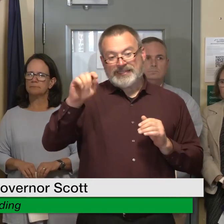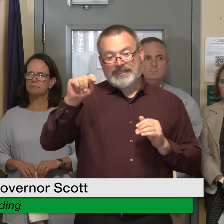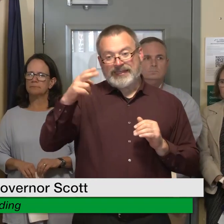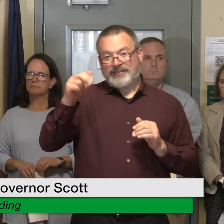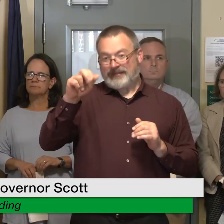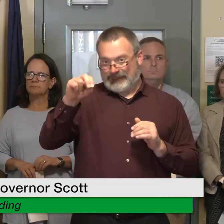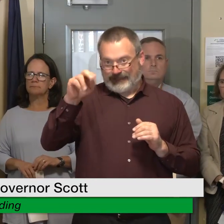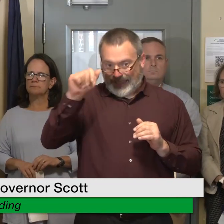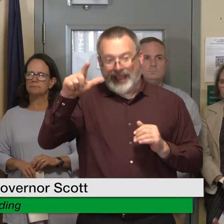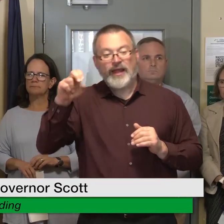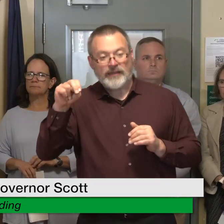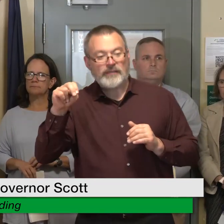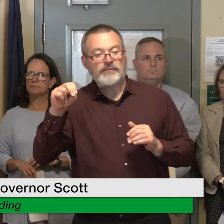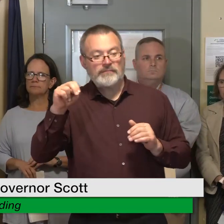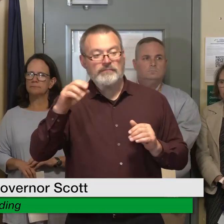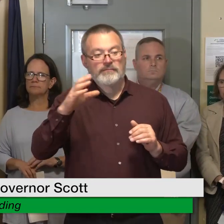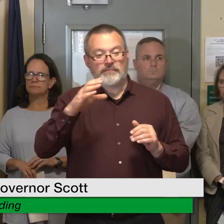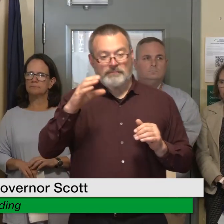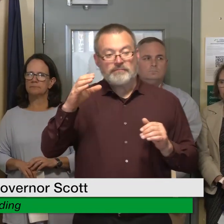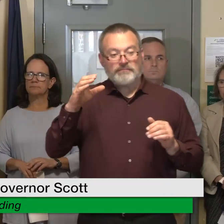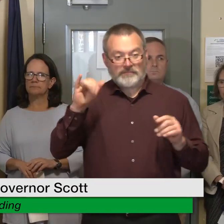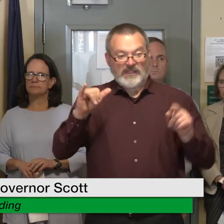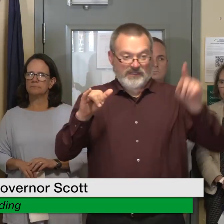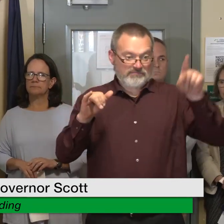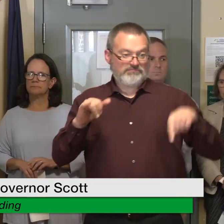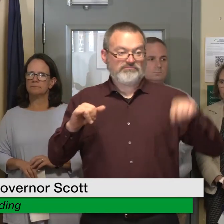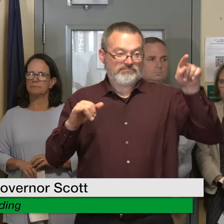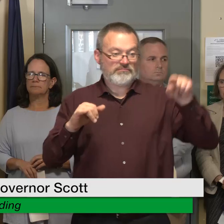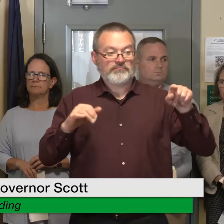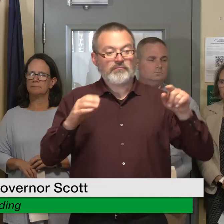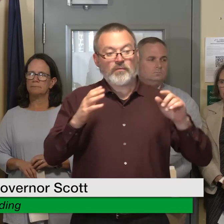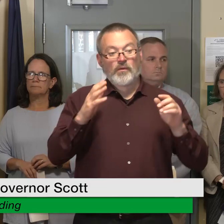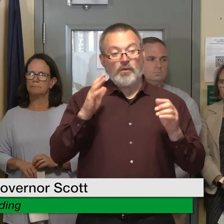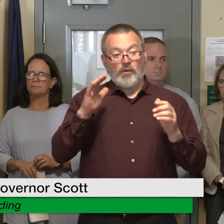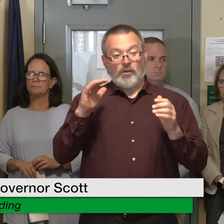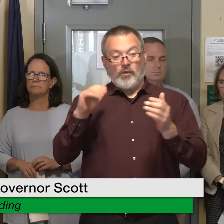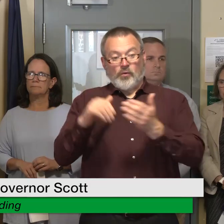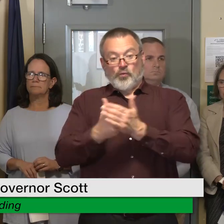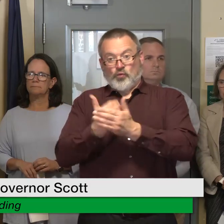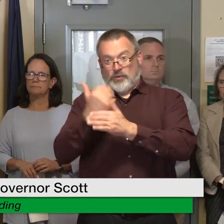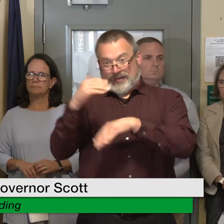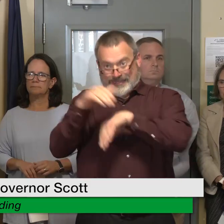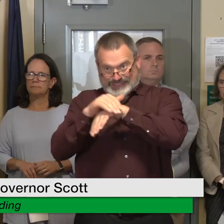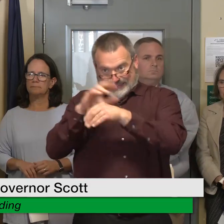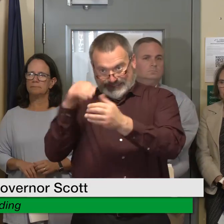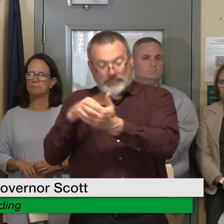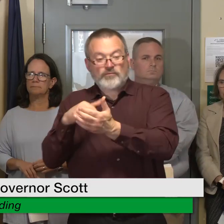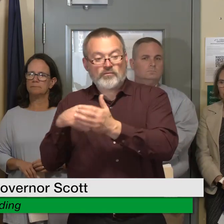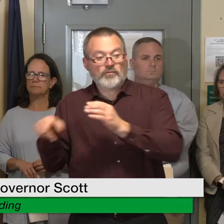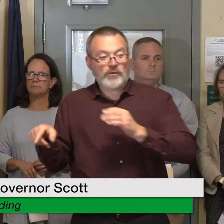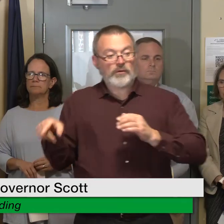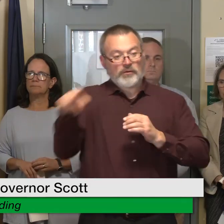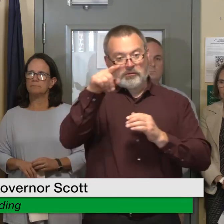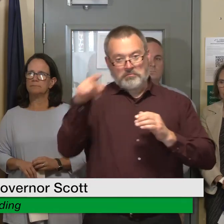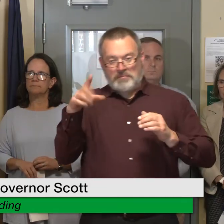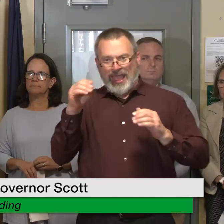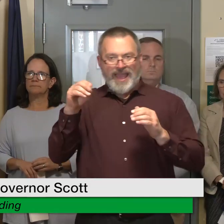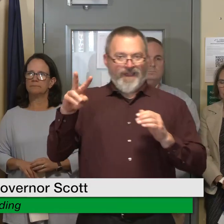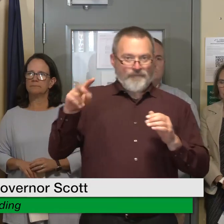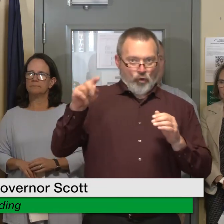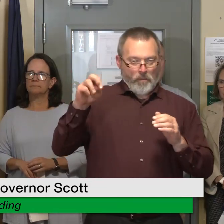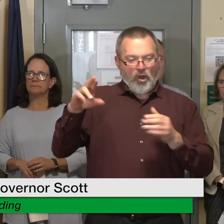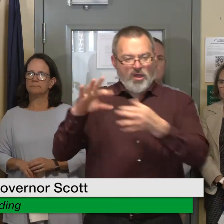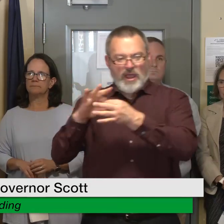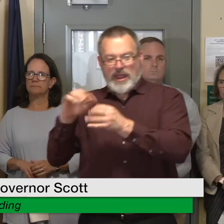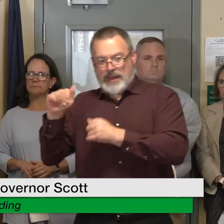Allen. The New England Central Railroad, which is the Amtrak Vermonter line, remains